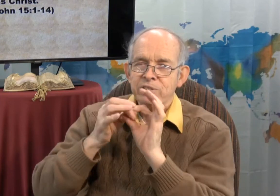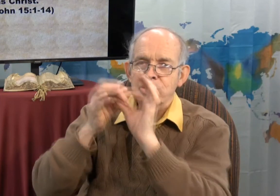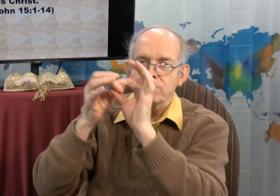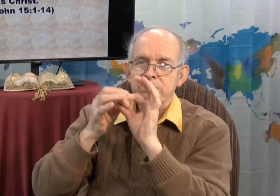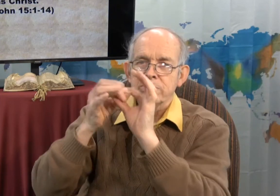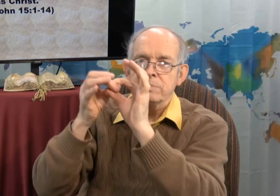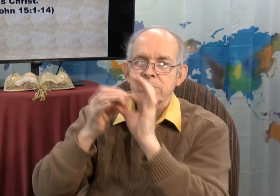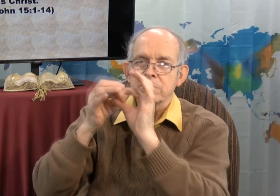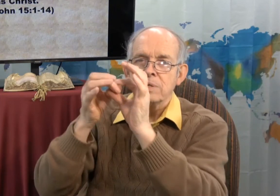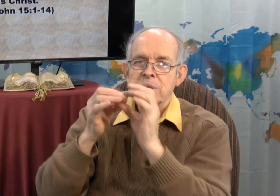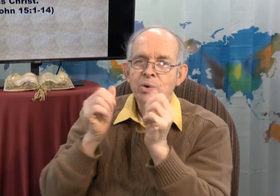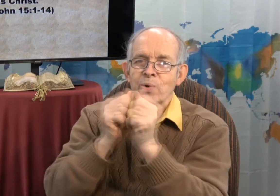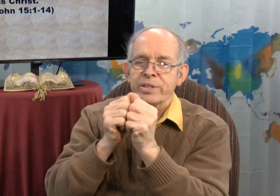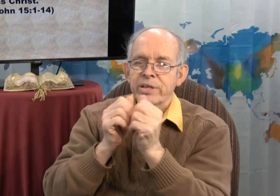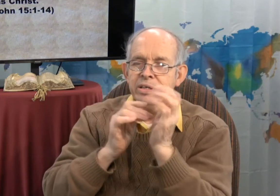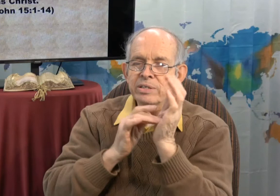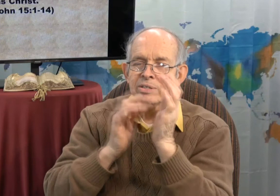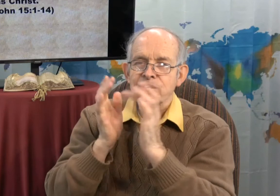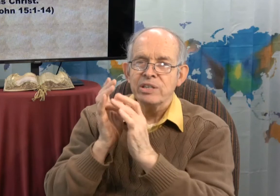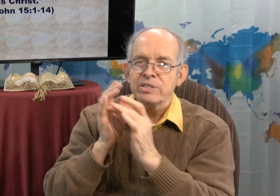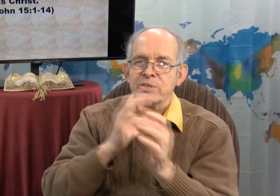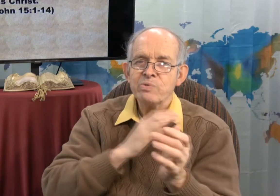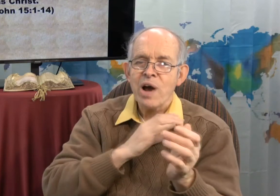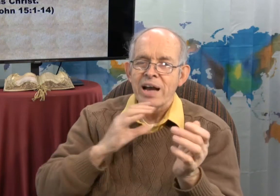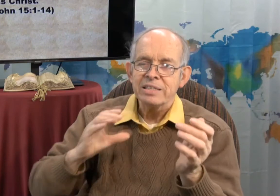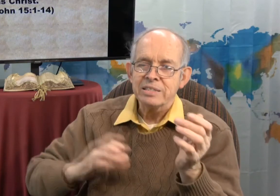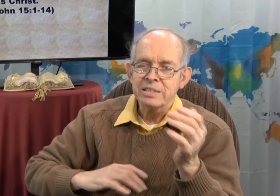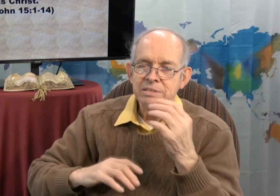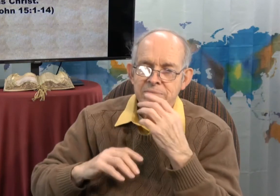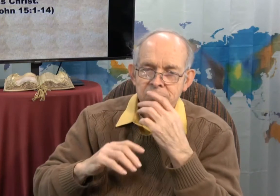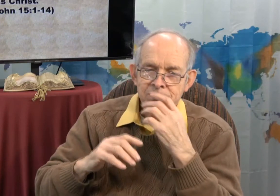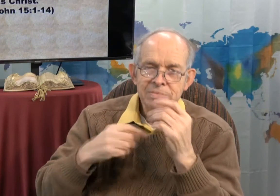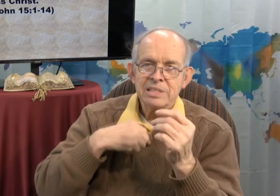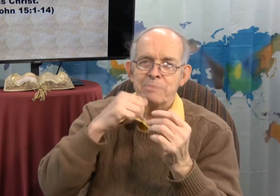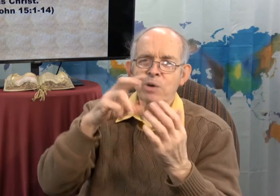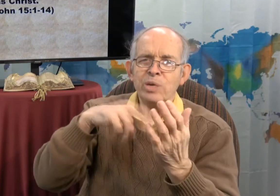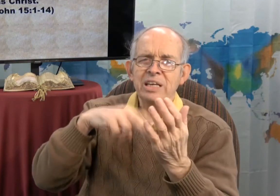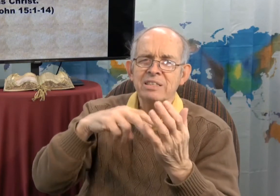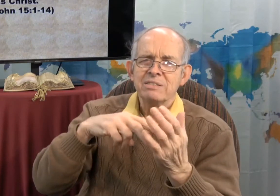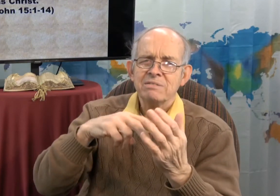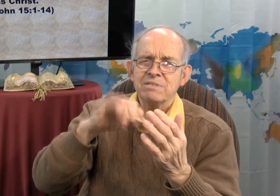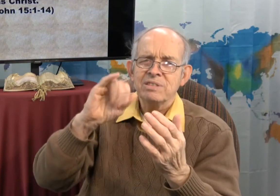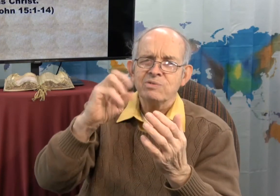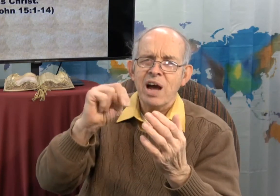relationship with Jesus Christ. Number three,